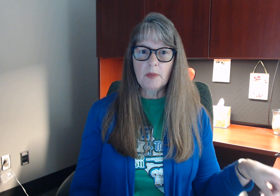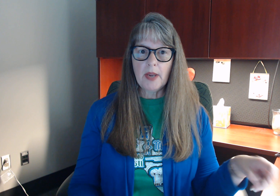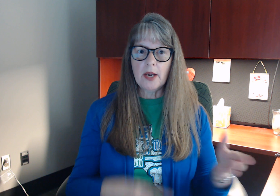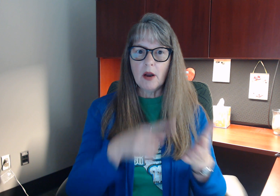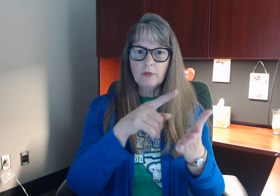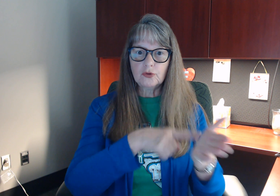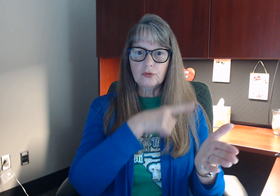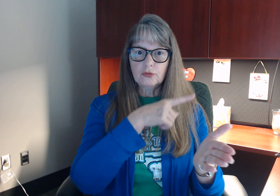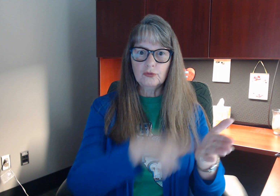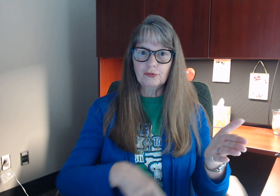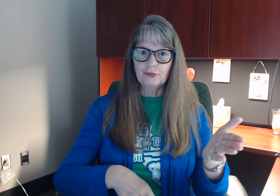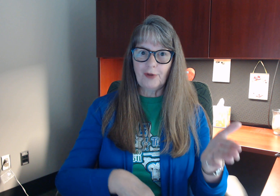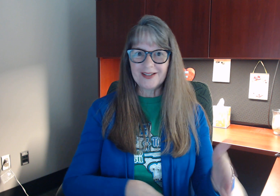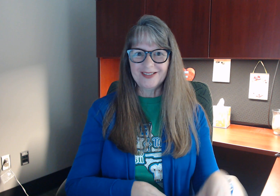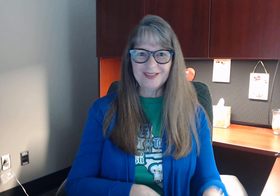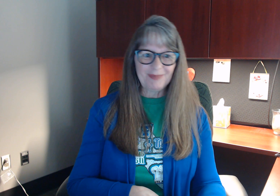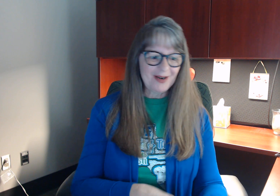off, kids all paid off.